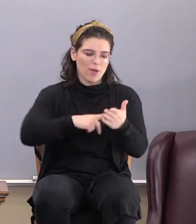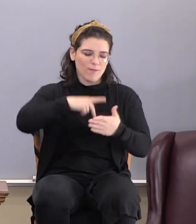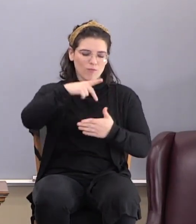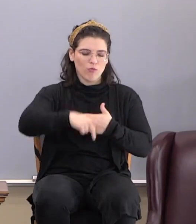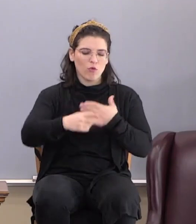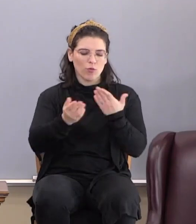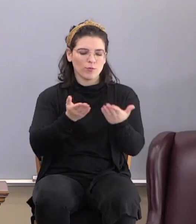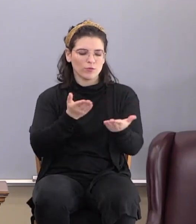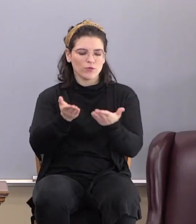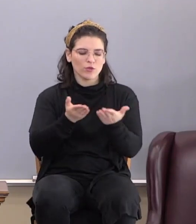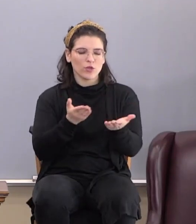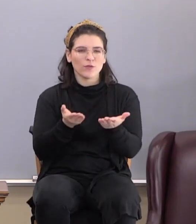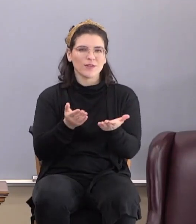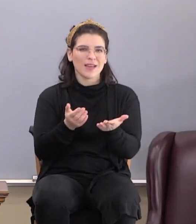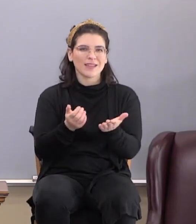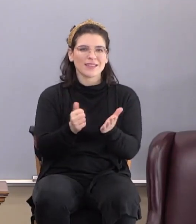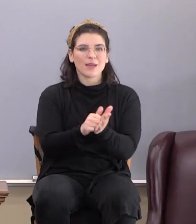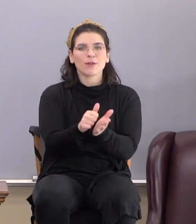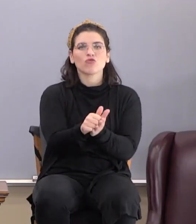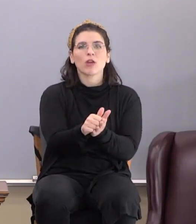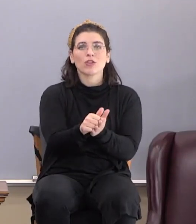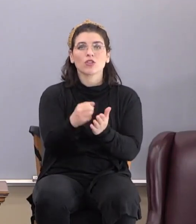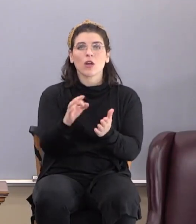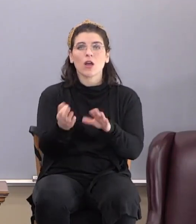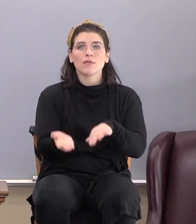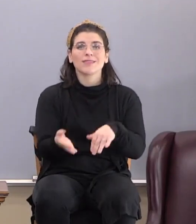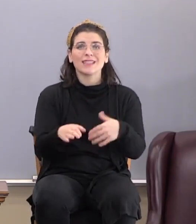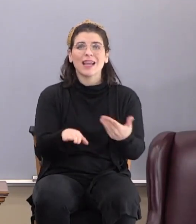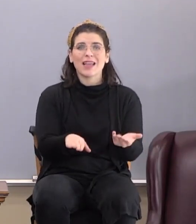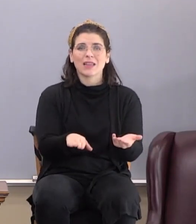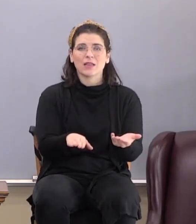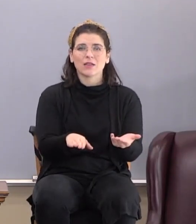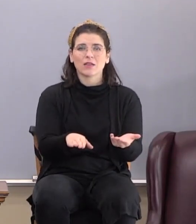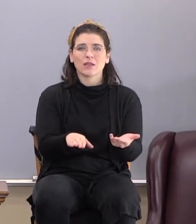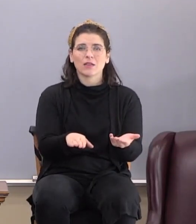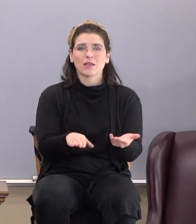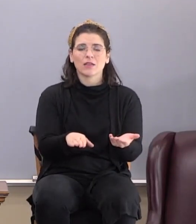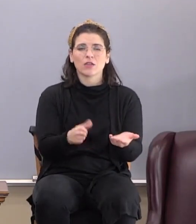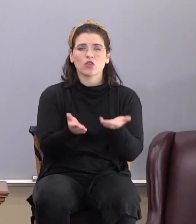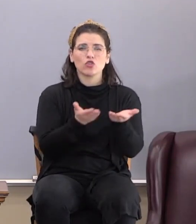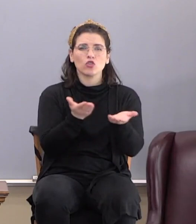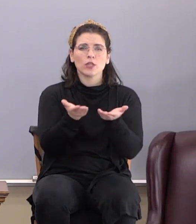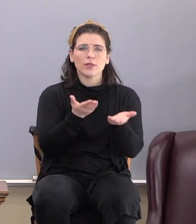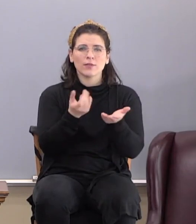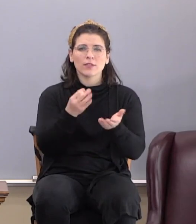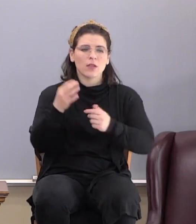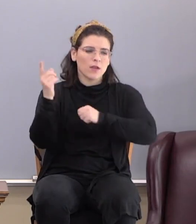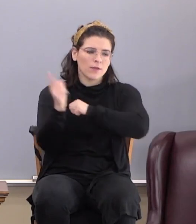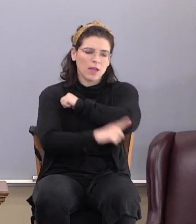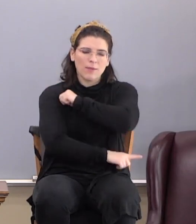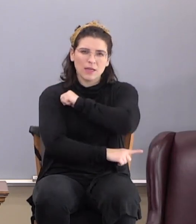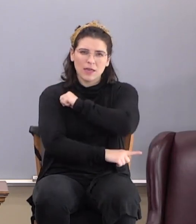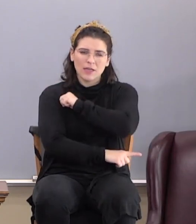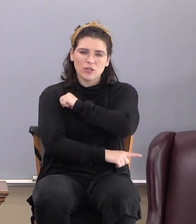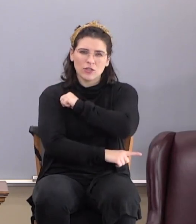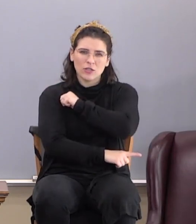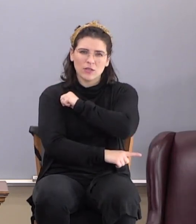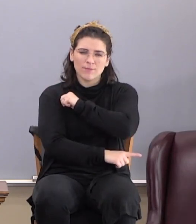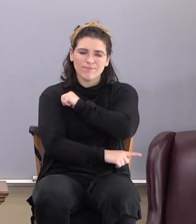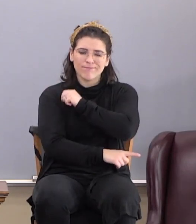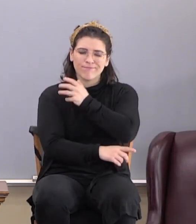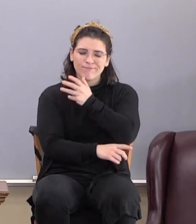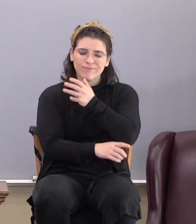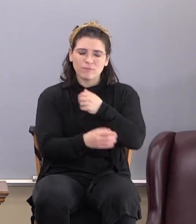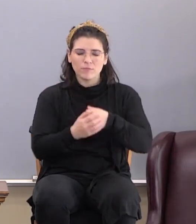ministration death. It served the ministration of condemnation. And